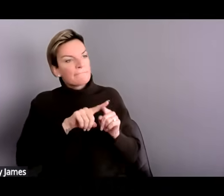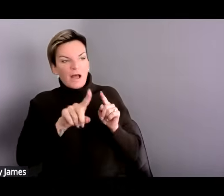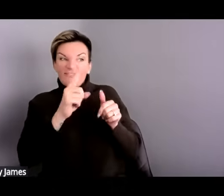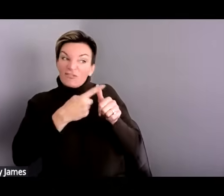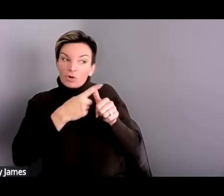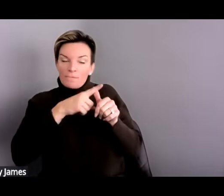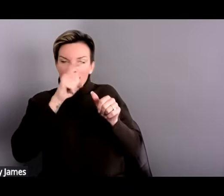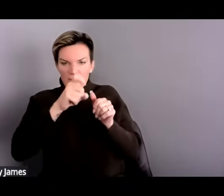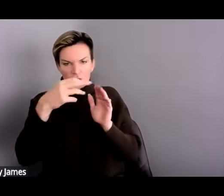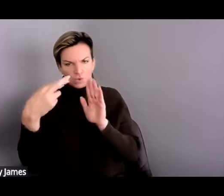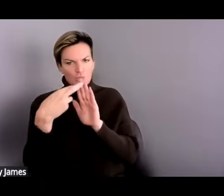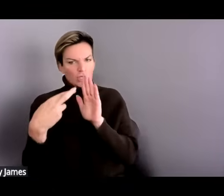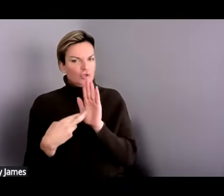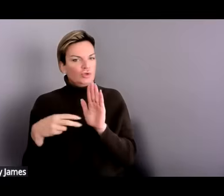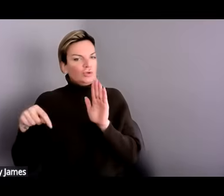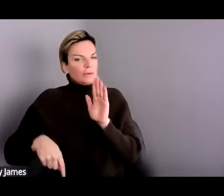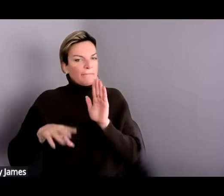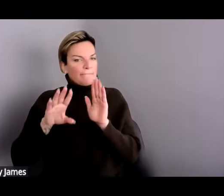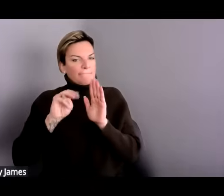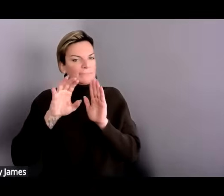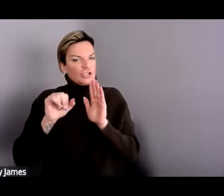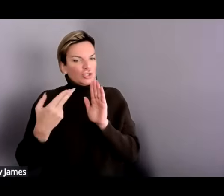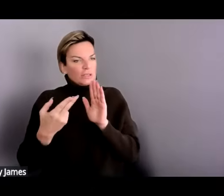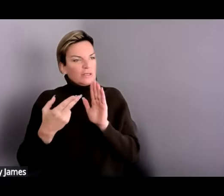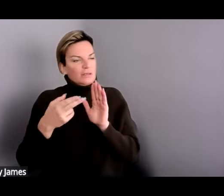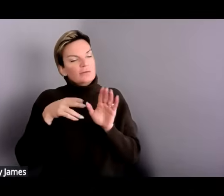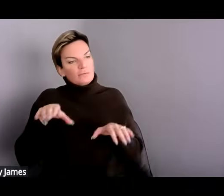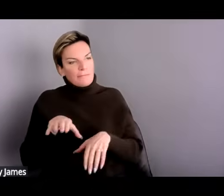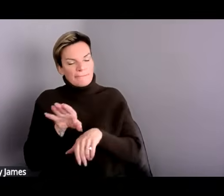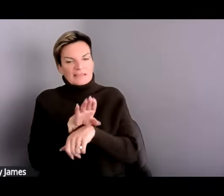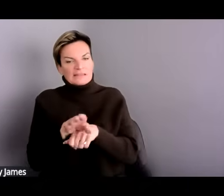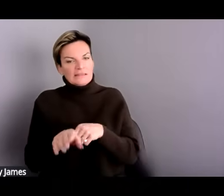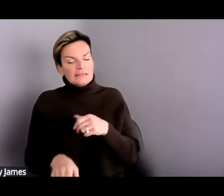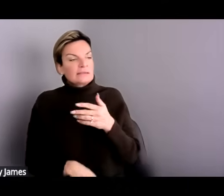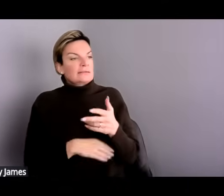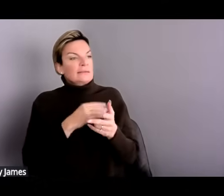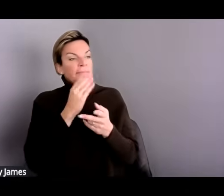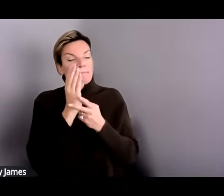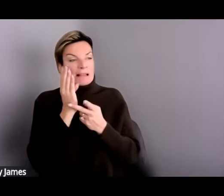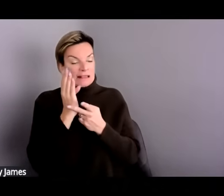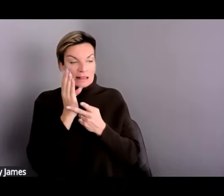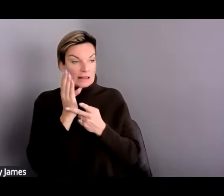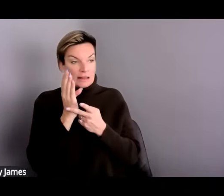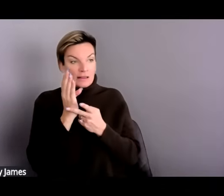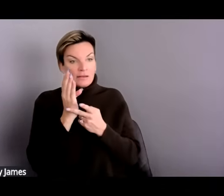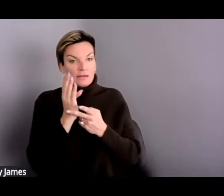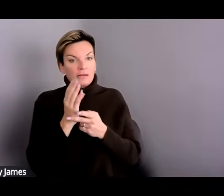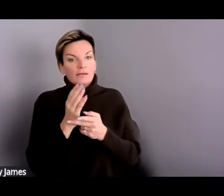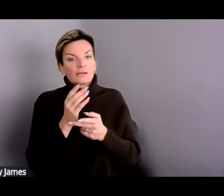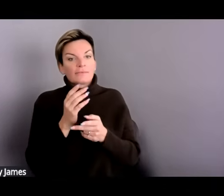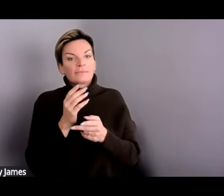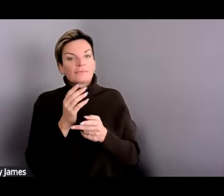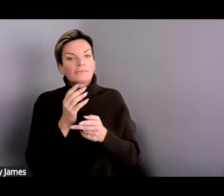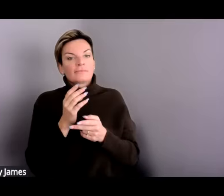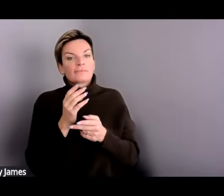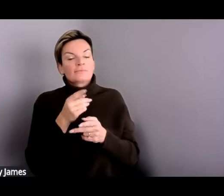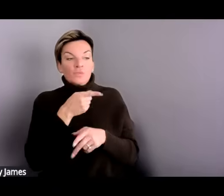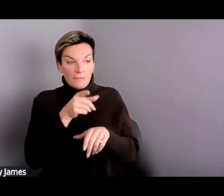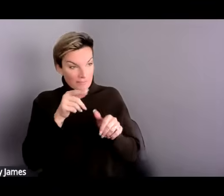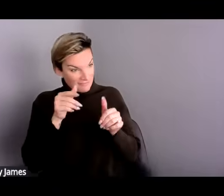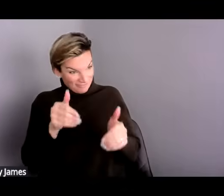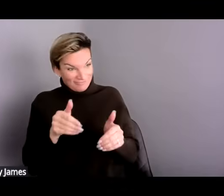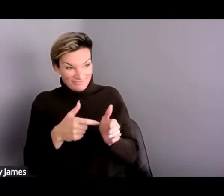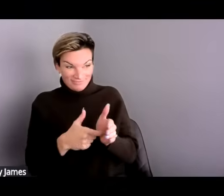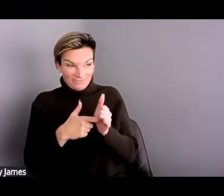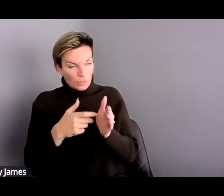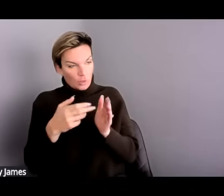company with the state of Michigan to do business. And B, you need to register within